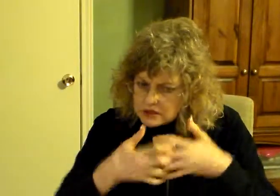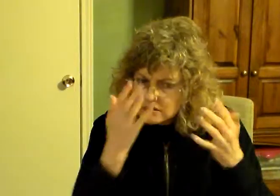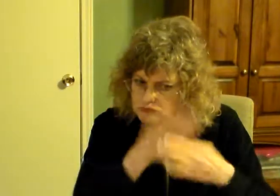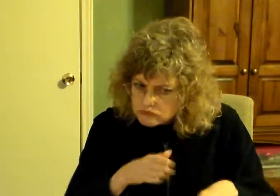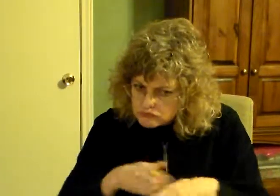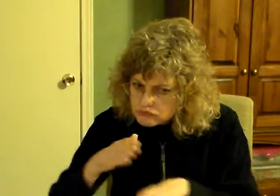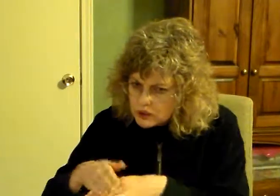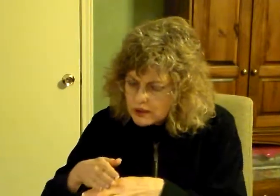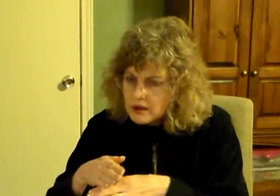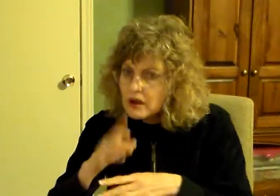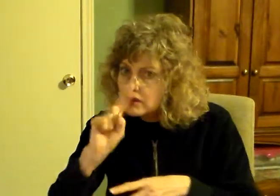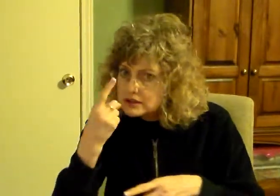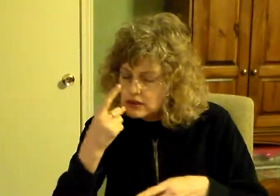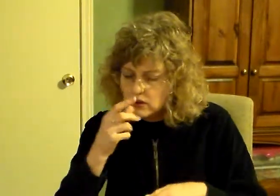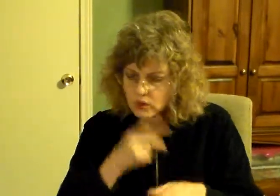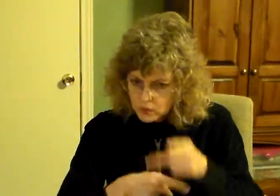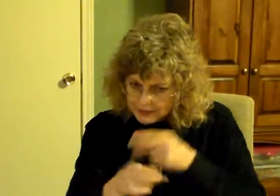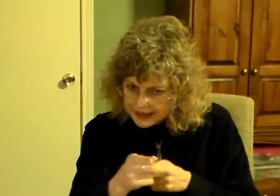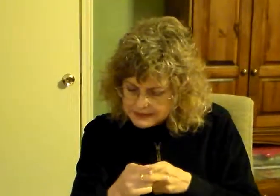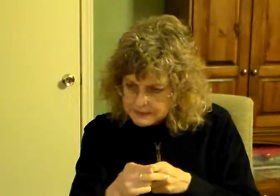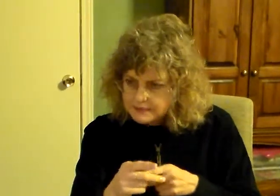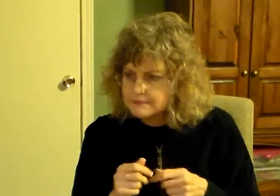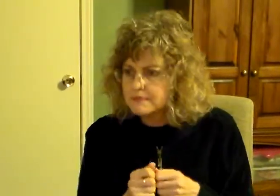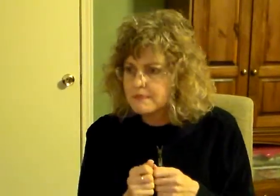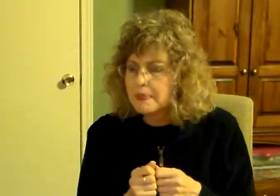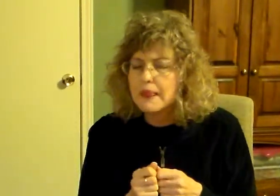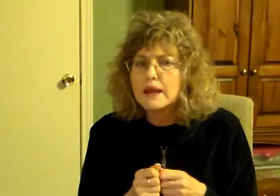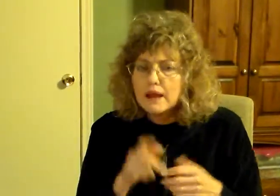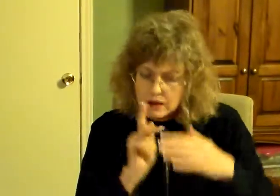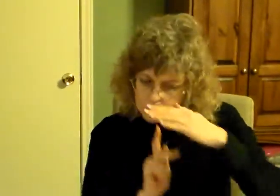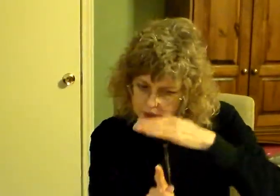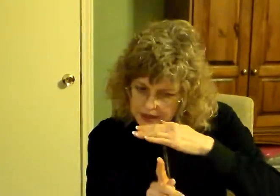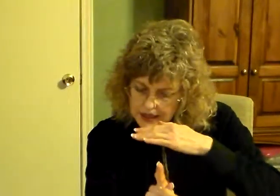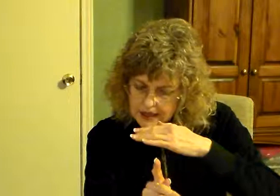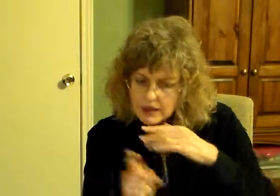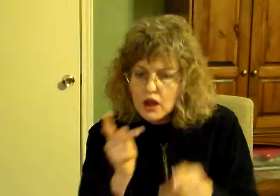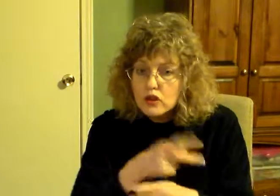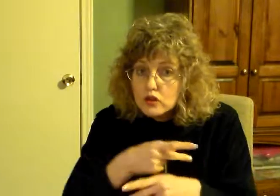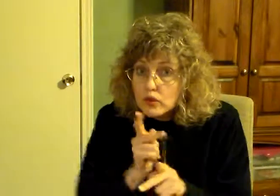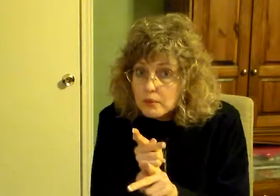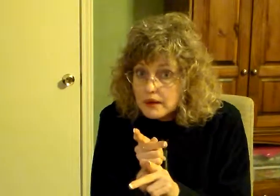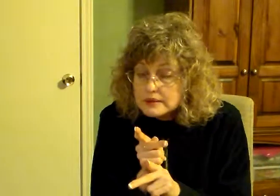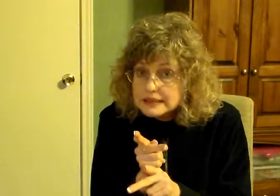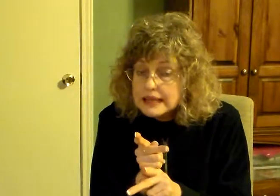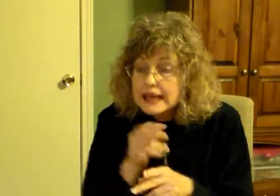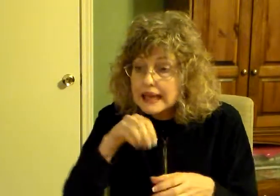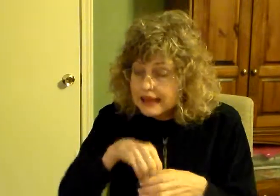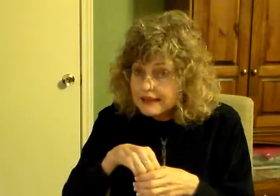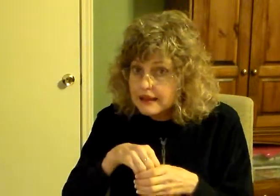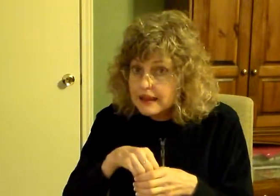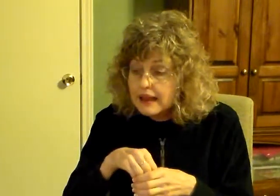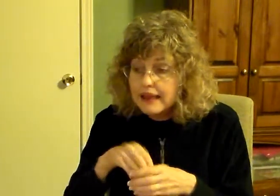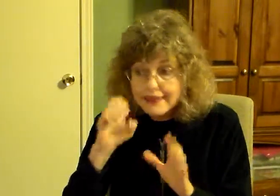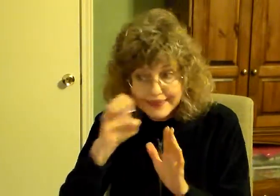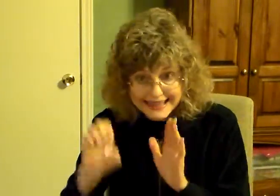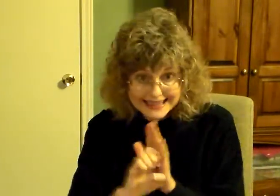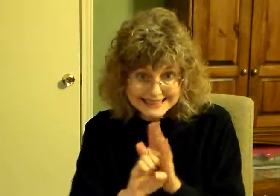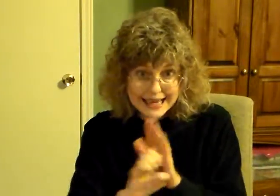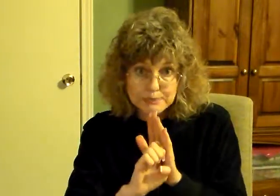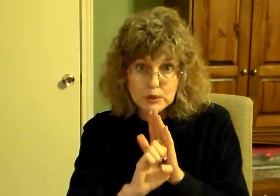single replacement? 2, predict the products using the type of reaction as a model. And then lastly, after writing the formulas